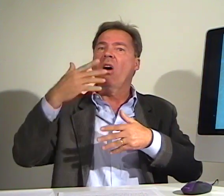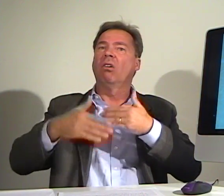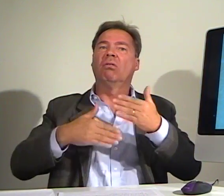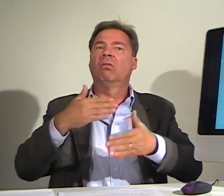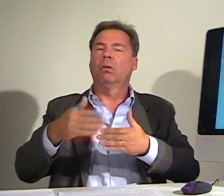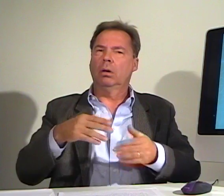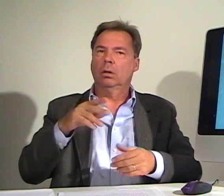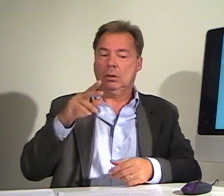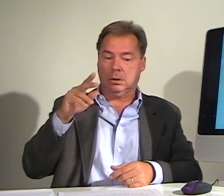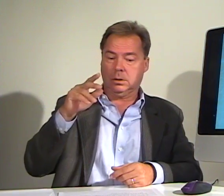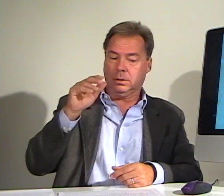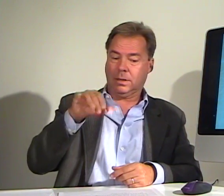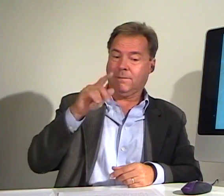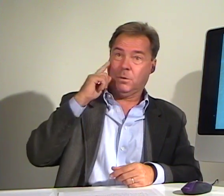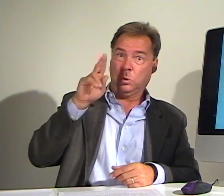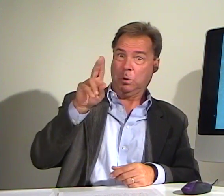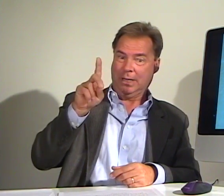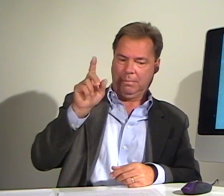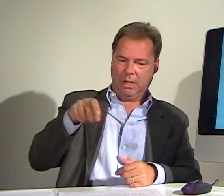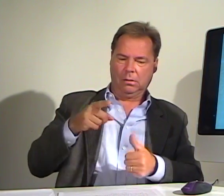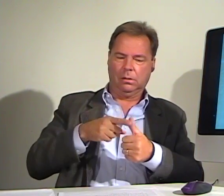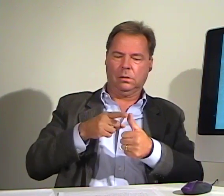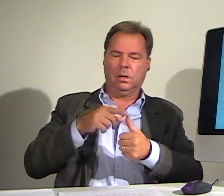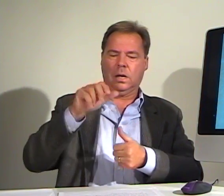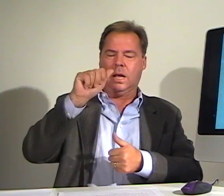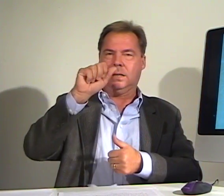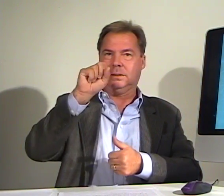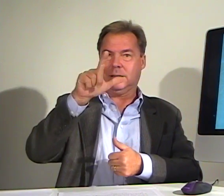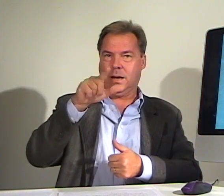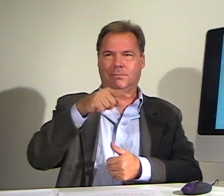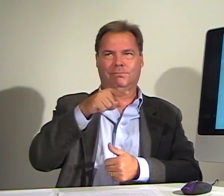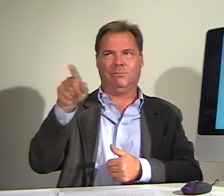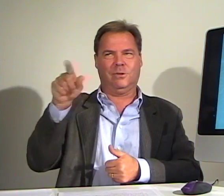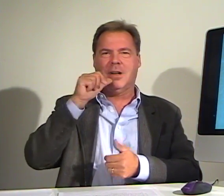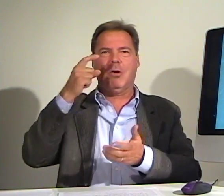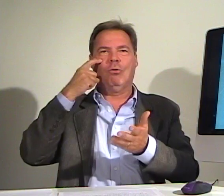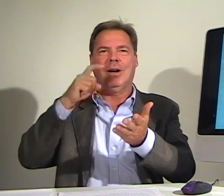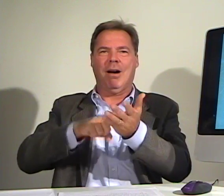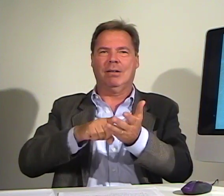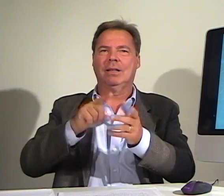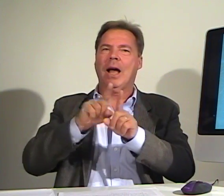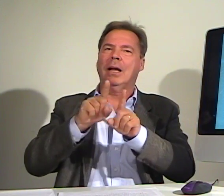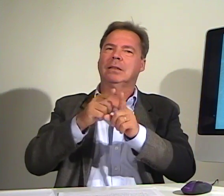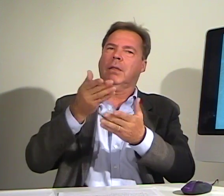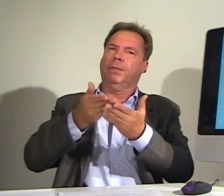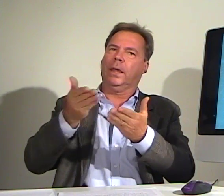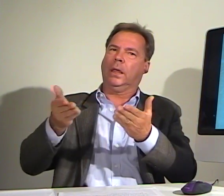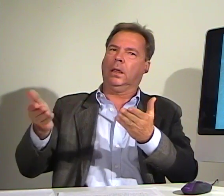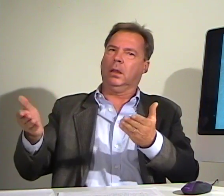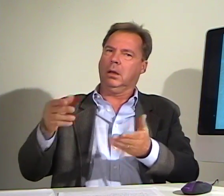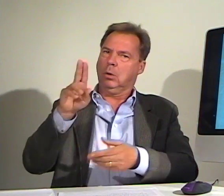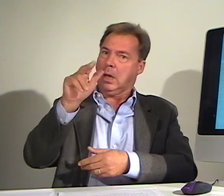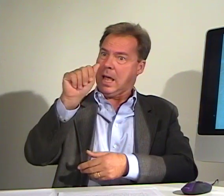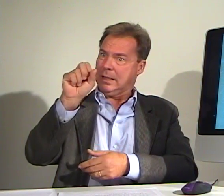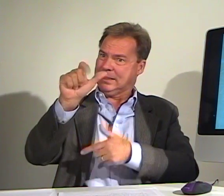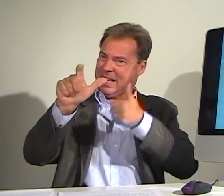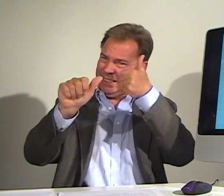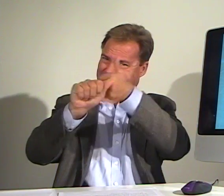So we have to somehow correct what is commonly thought in society. For example, ASL is not